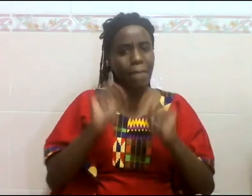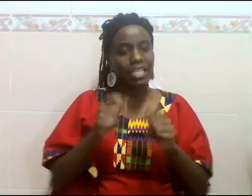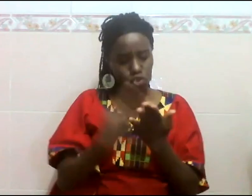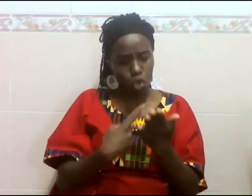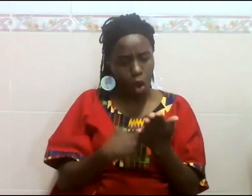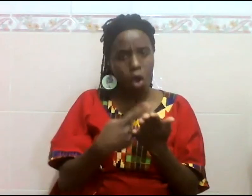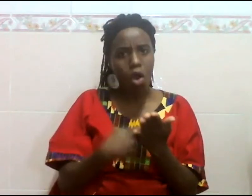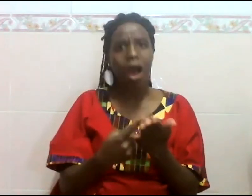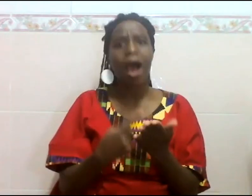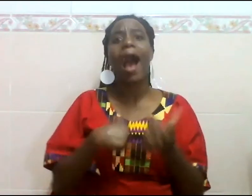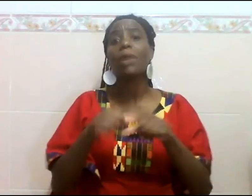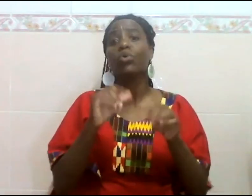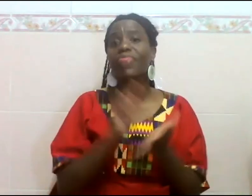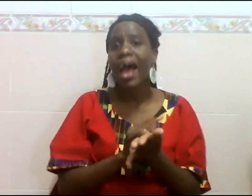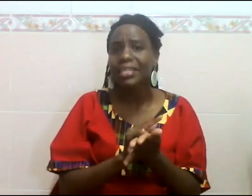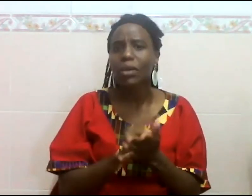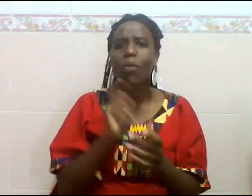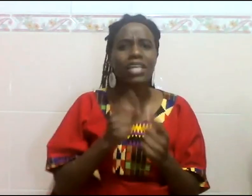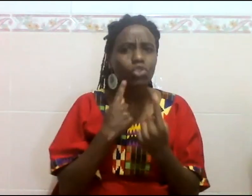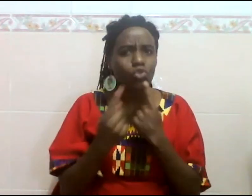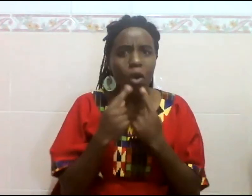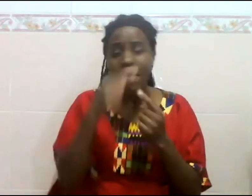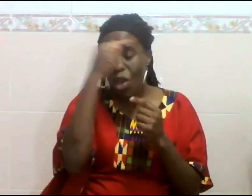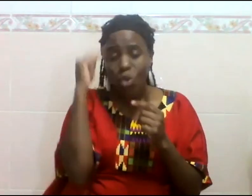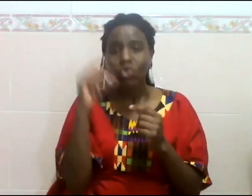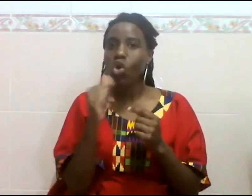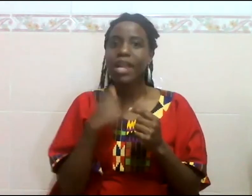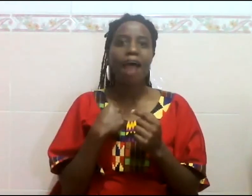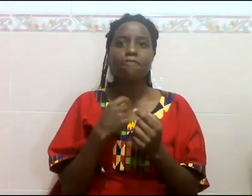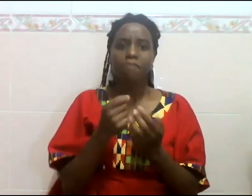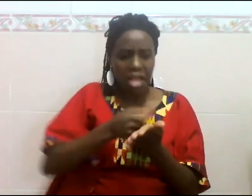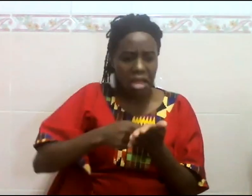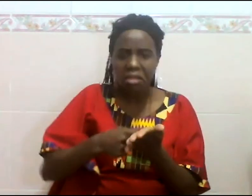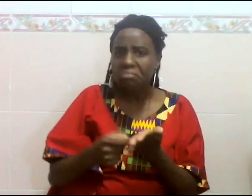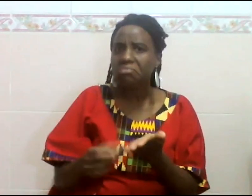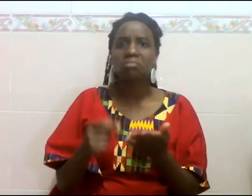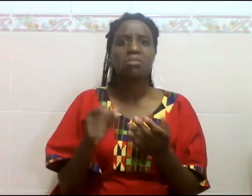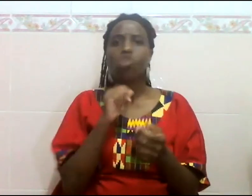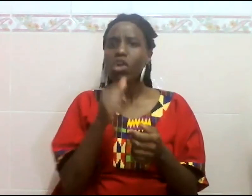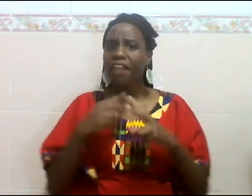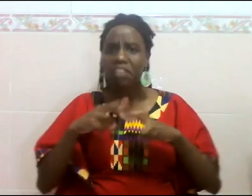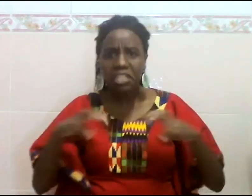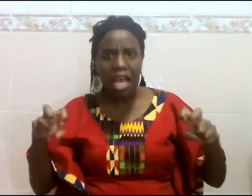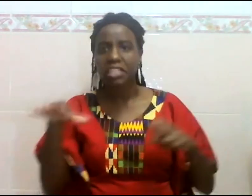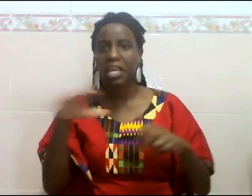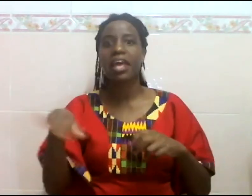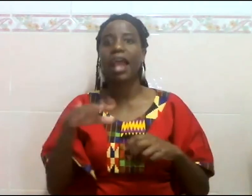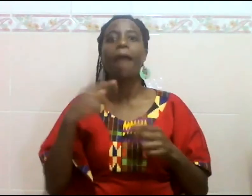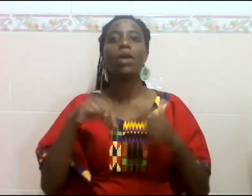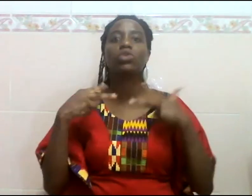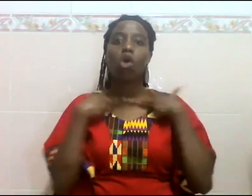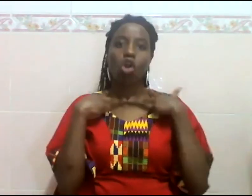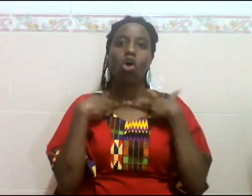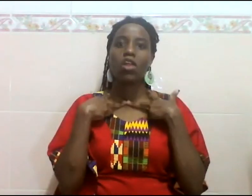no literature on it. And so, you know, you can sit in your classrooms as much as you want and lecture to students on this thing that